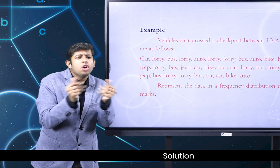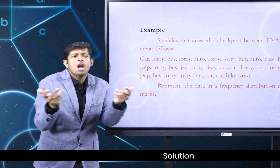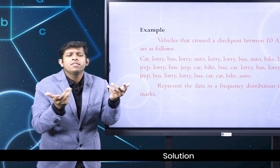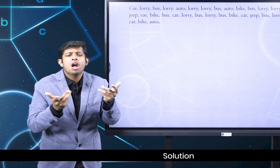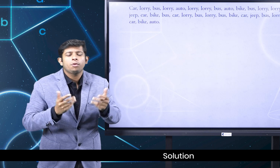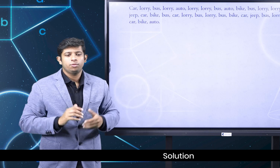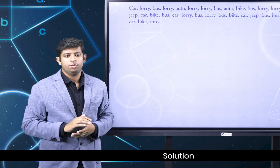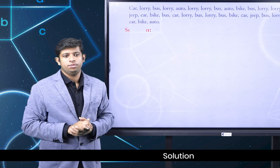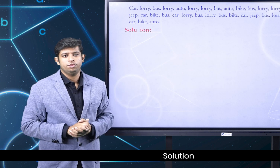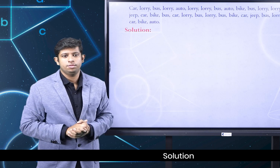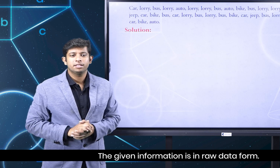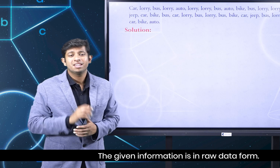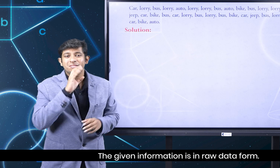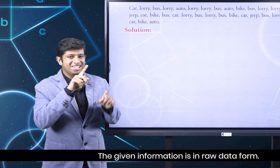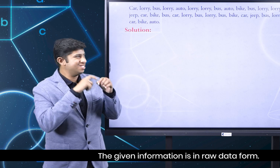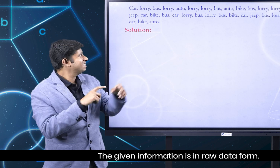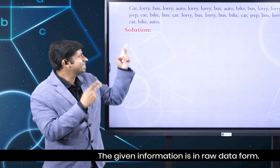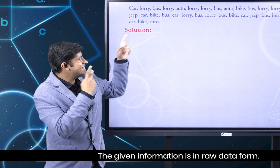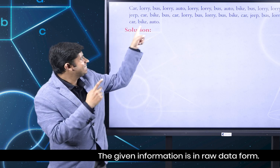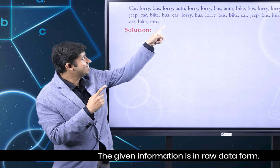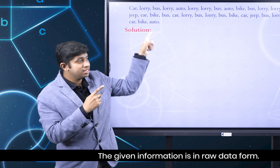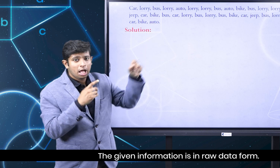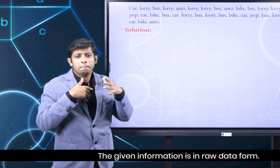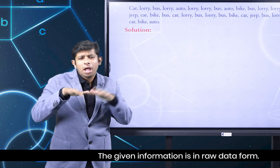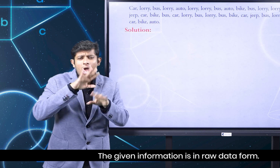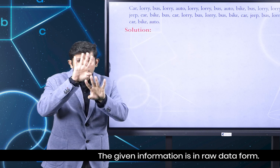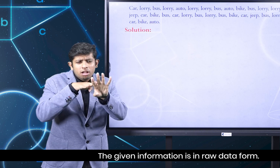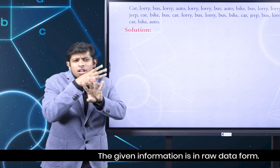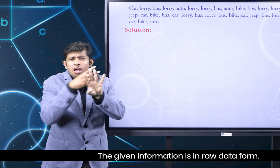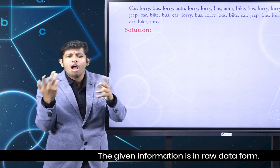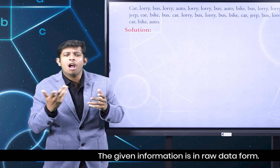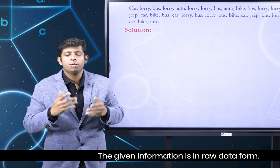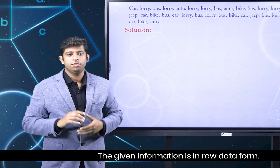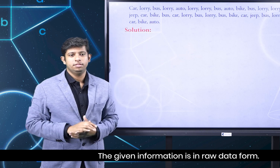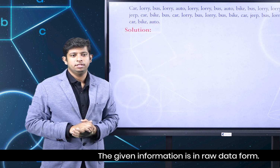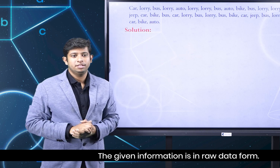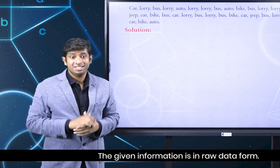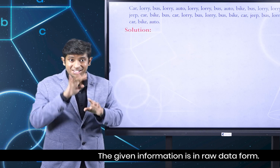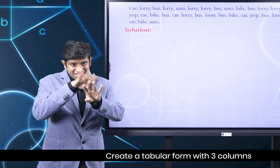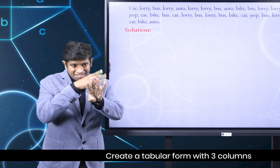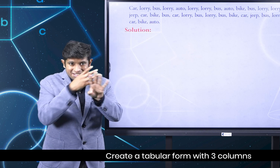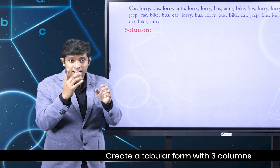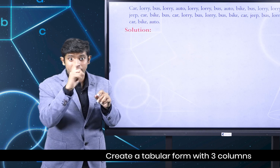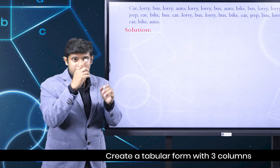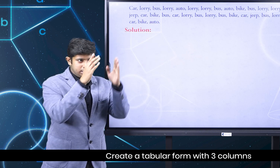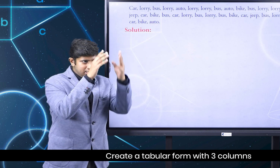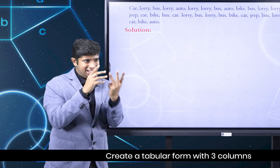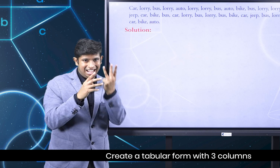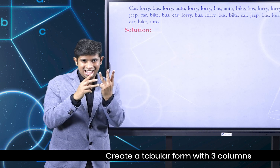Solution. The given information is in raw data form. Create a tabular form with